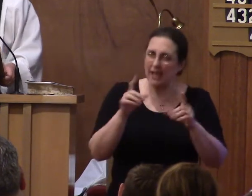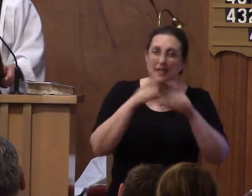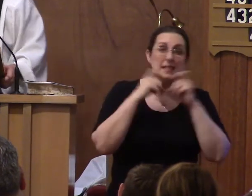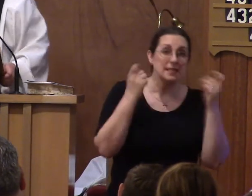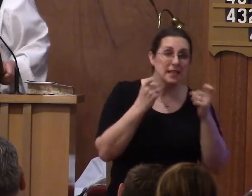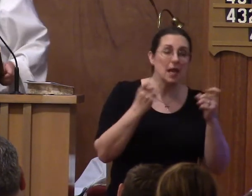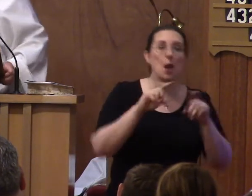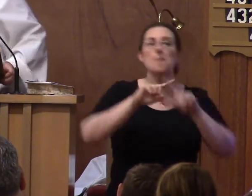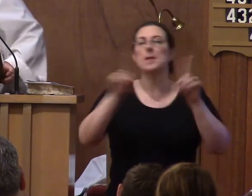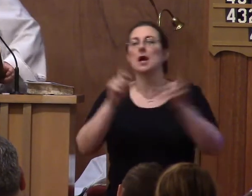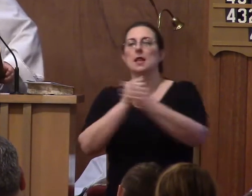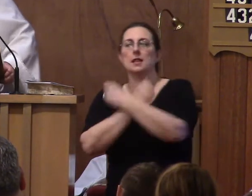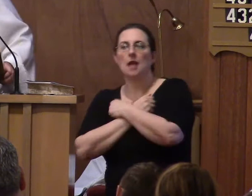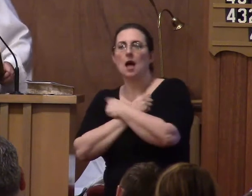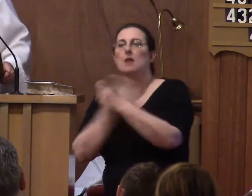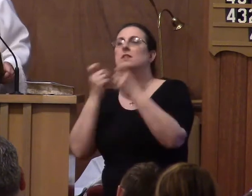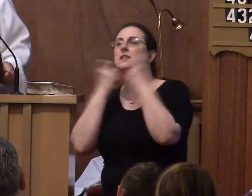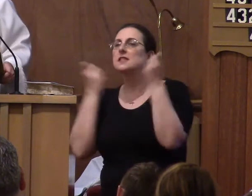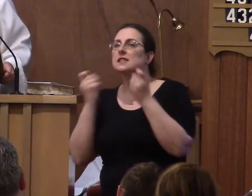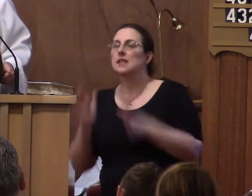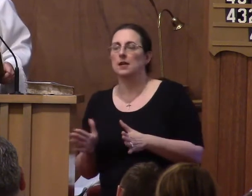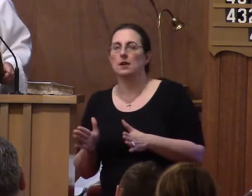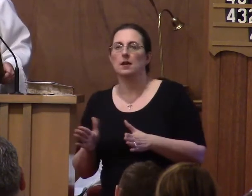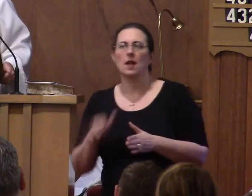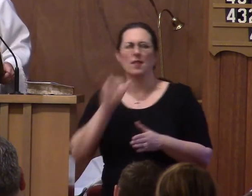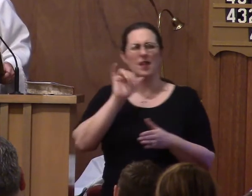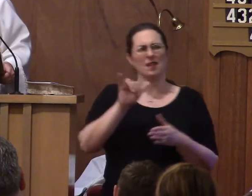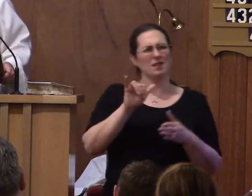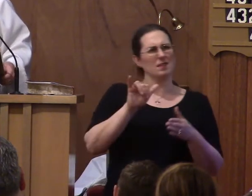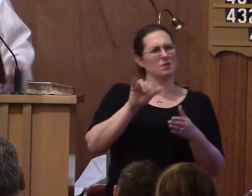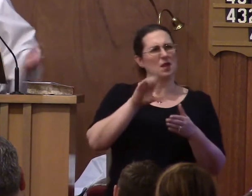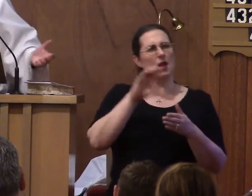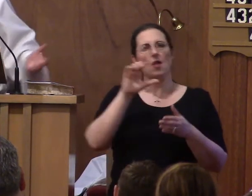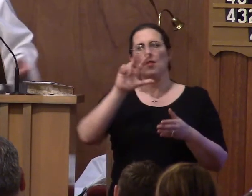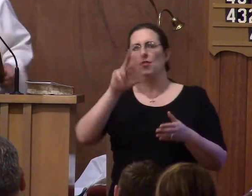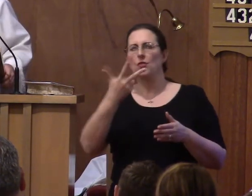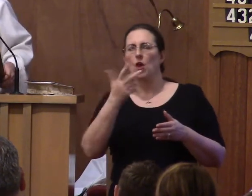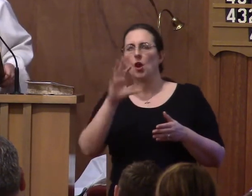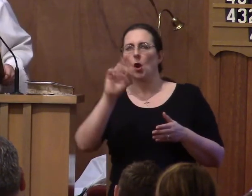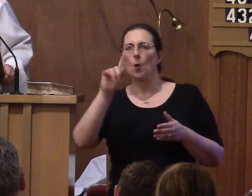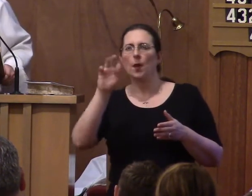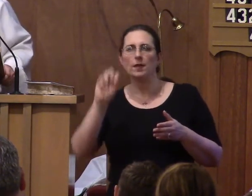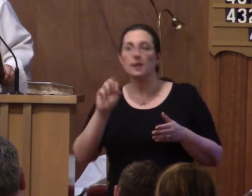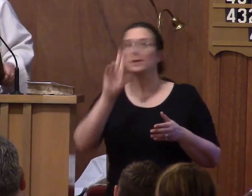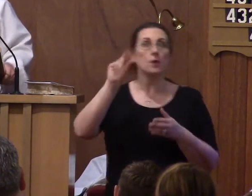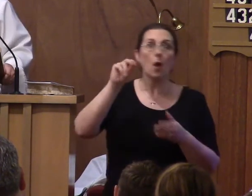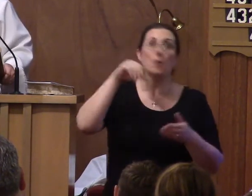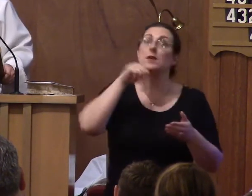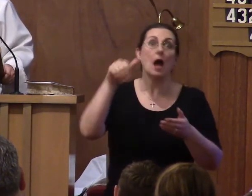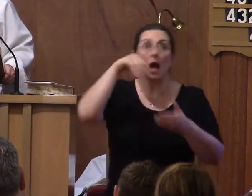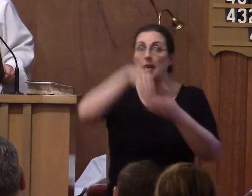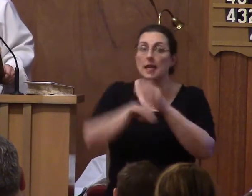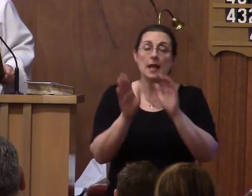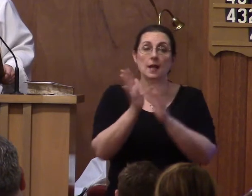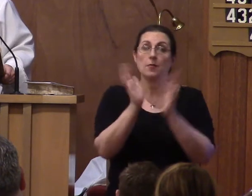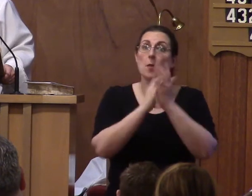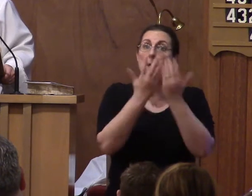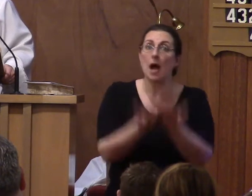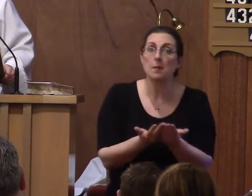that's in 3 Corinthians chapter 5. It's nowhere in the Bible, because it's not true. If God